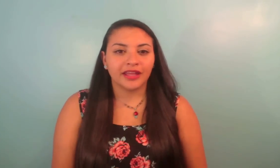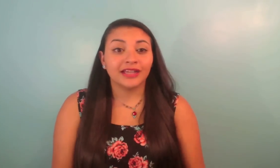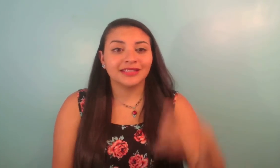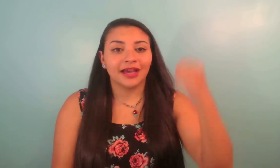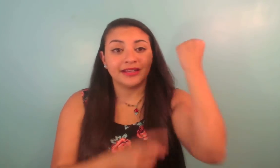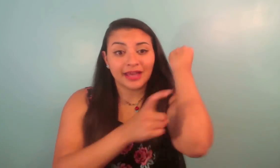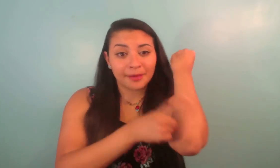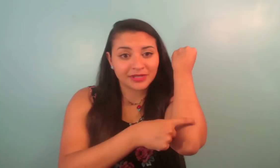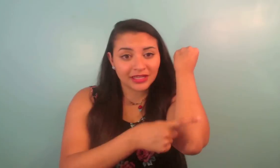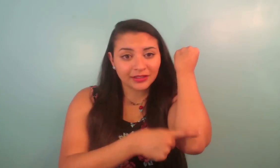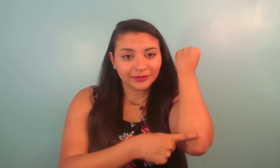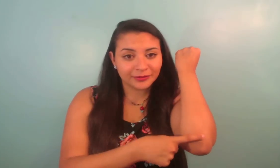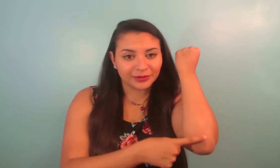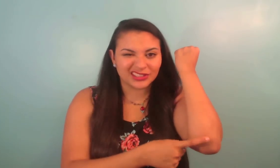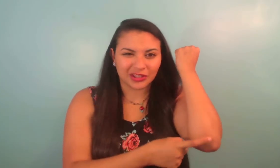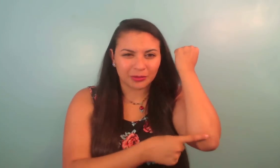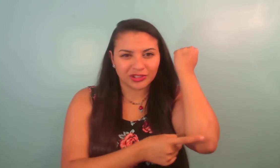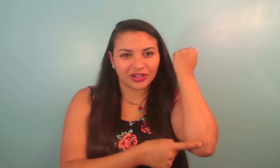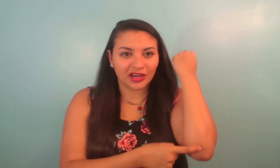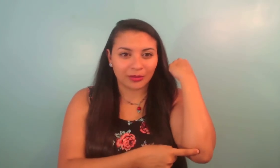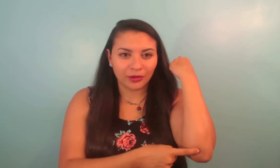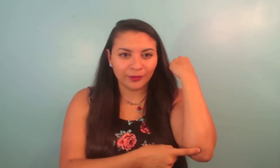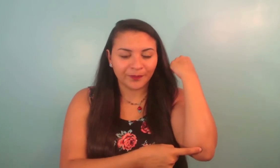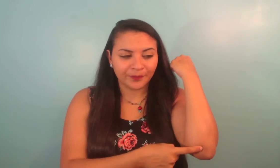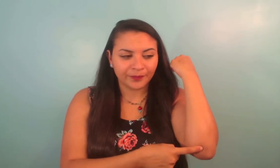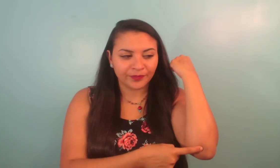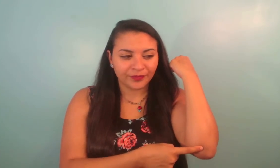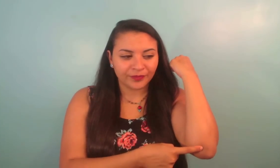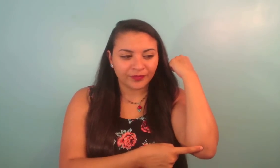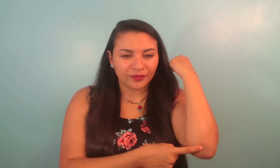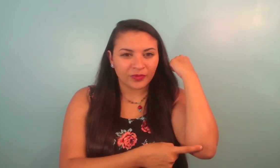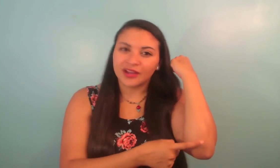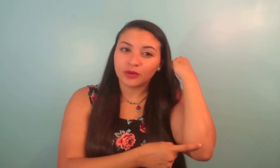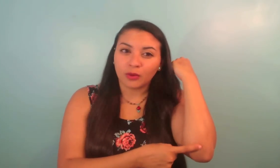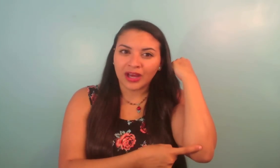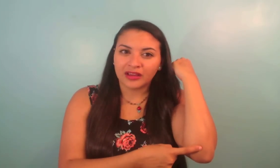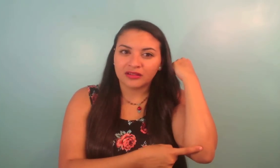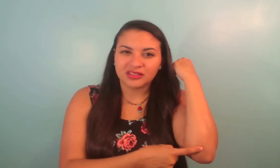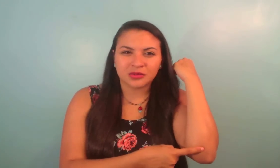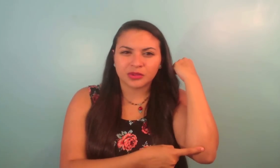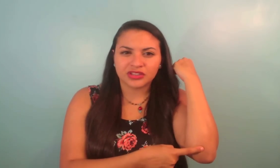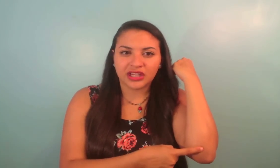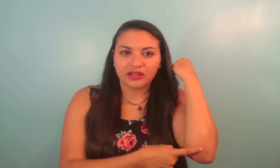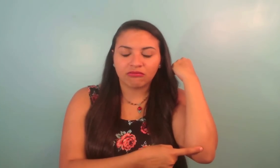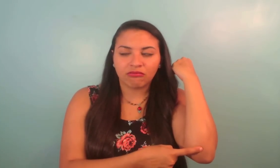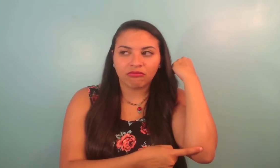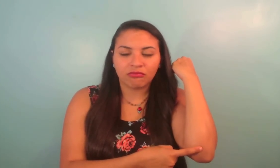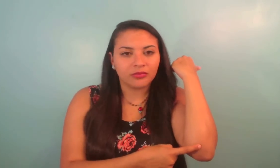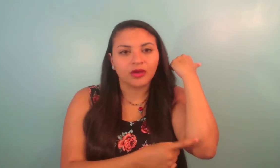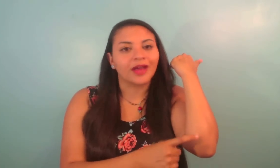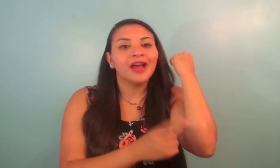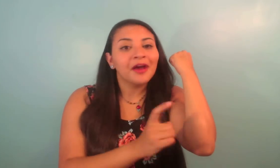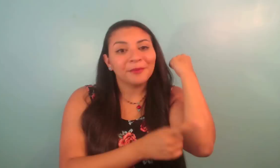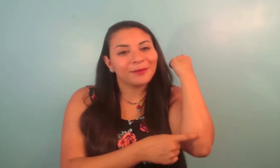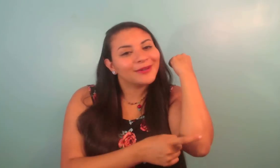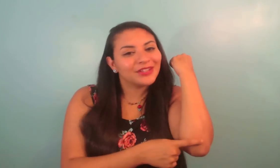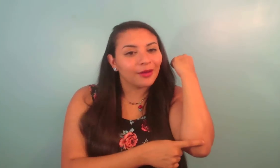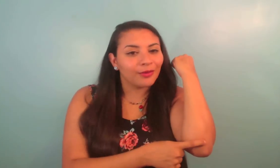I signed tempting, which is like you point to your elbow. I don't know why. This is a weird sign. Okay, but you point to your elbow and this